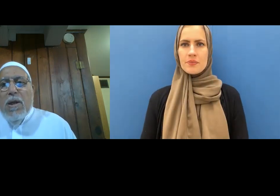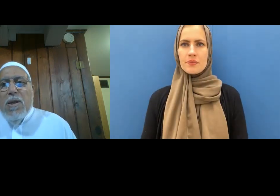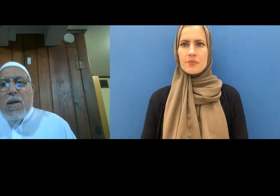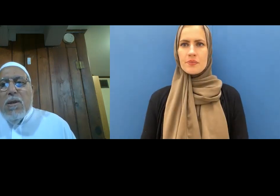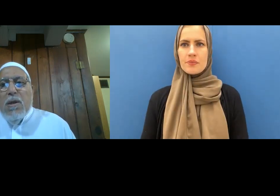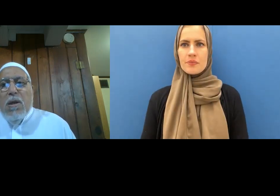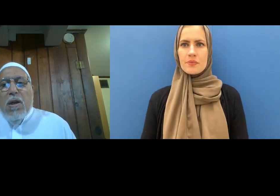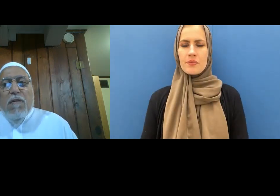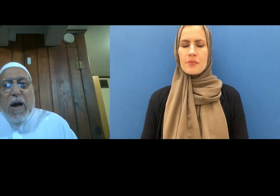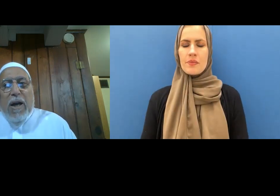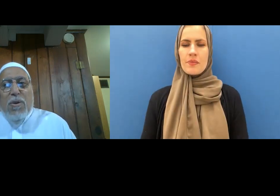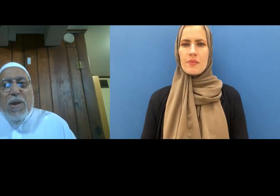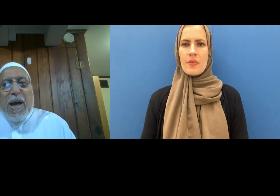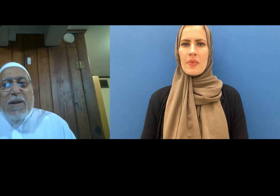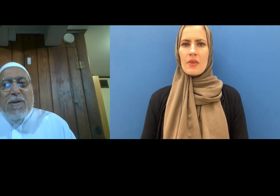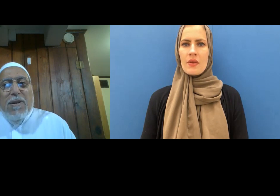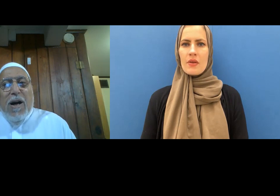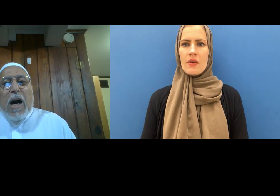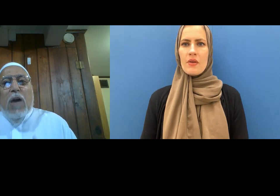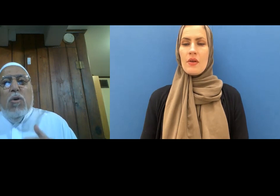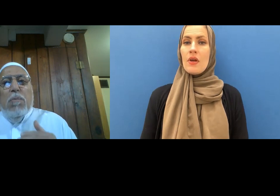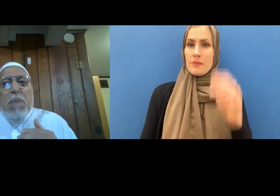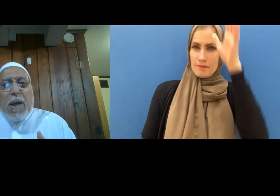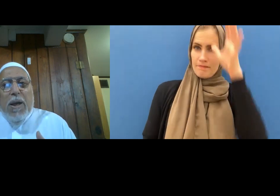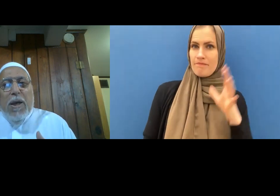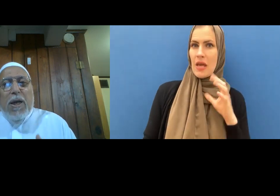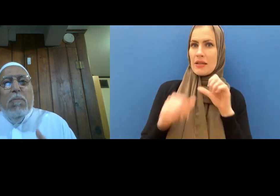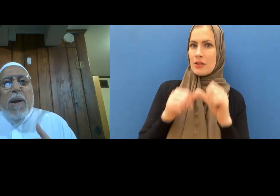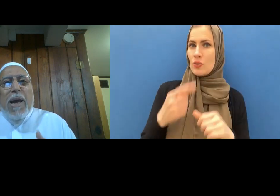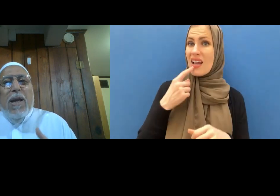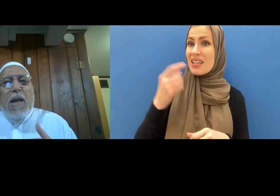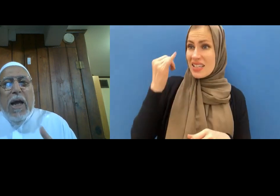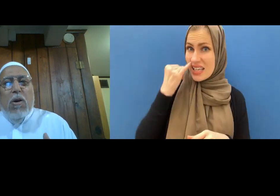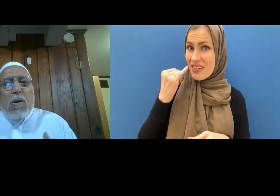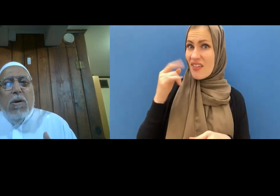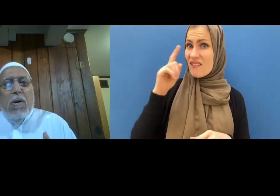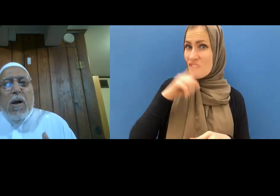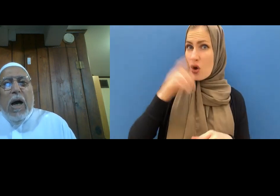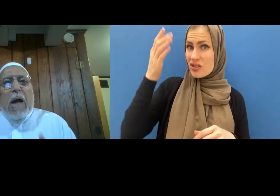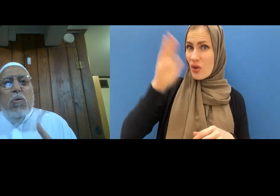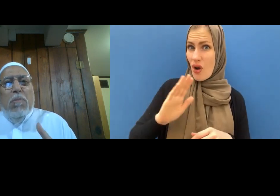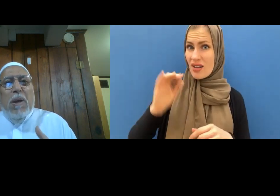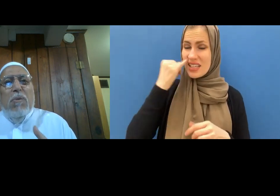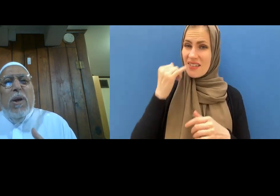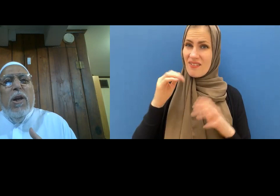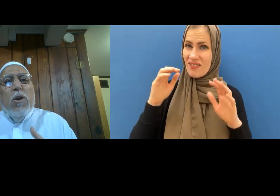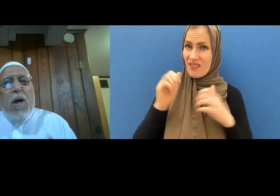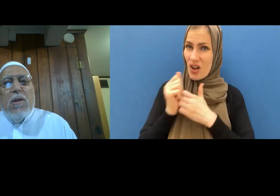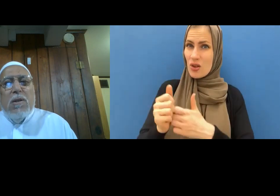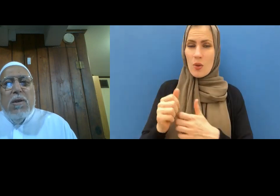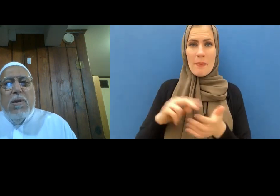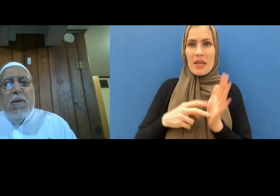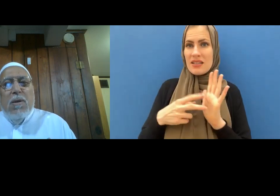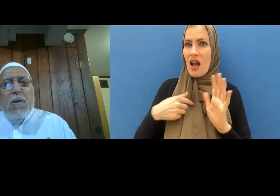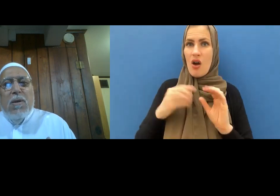Then he says, if I do that, I would be in plain error. I would be really